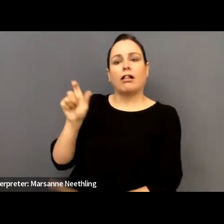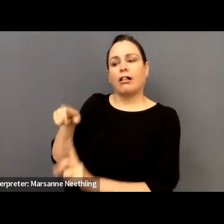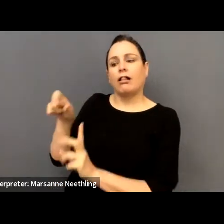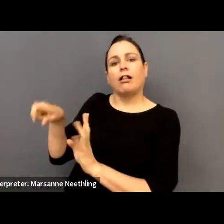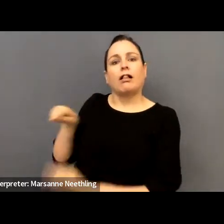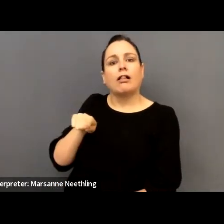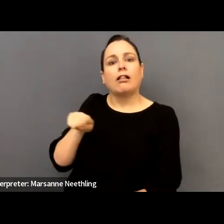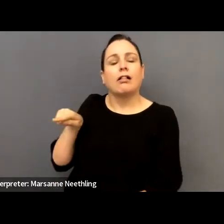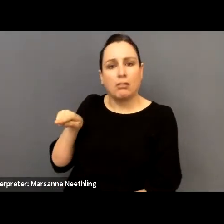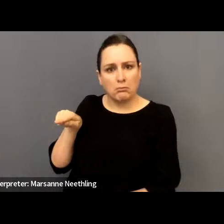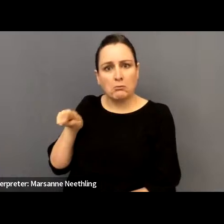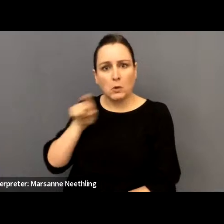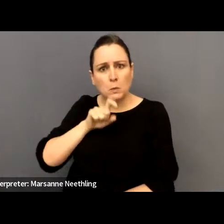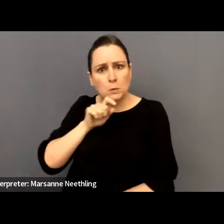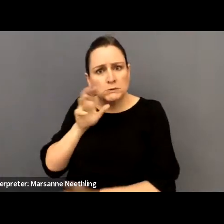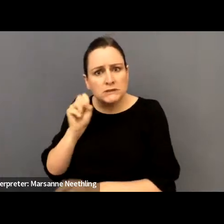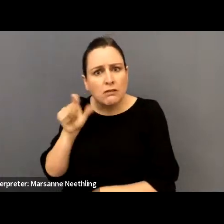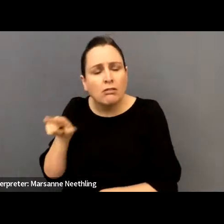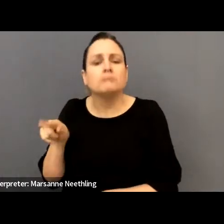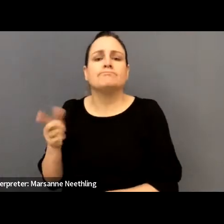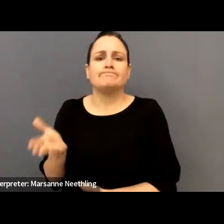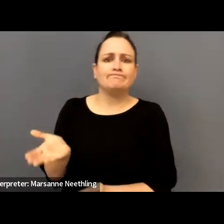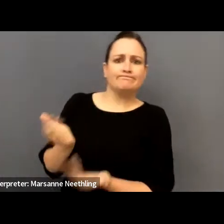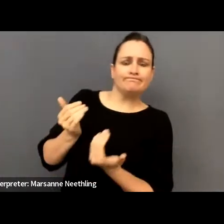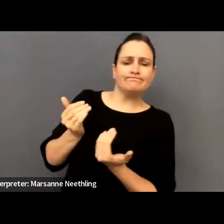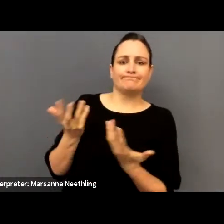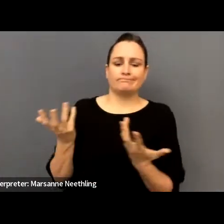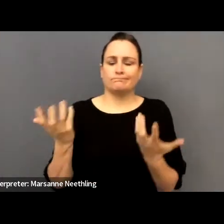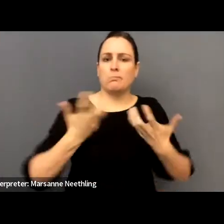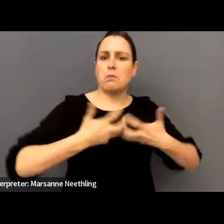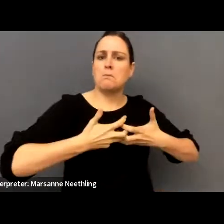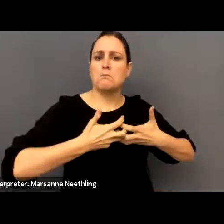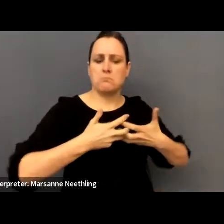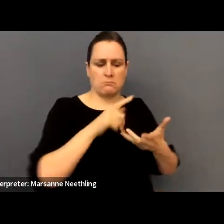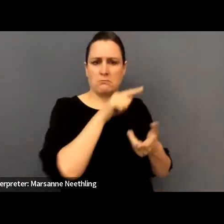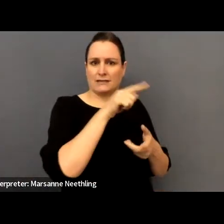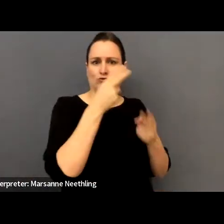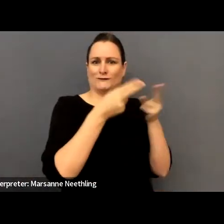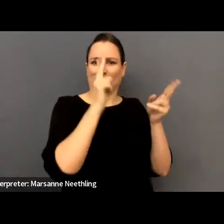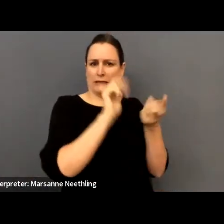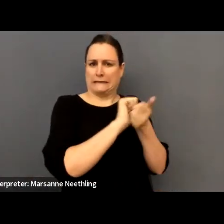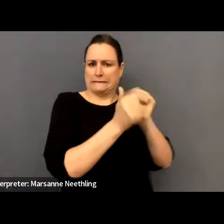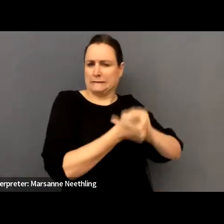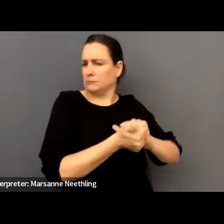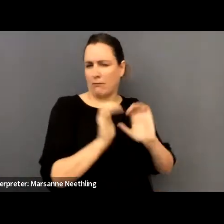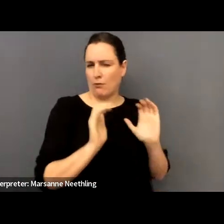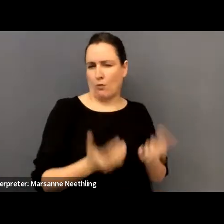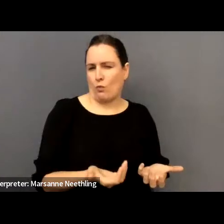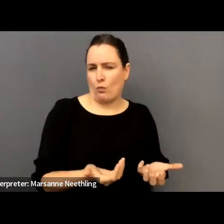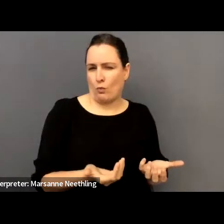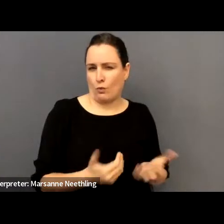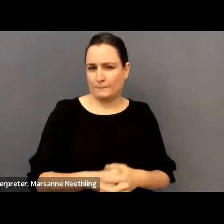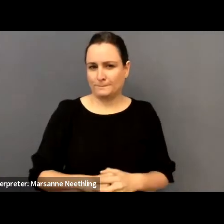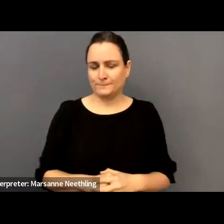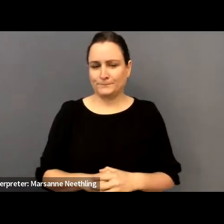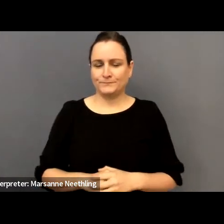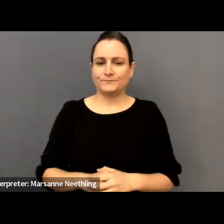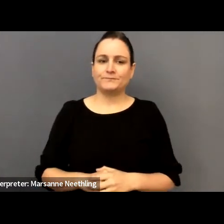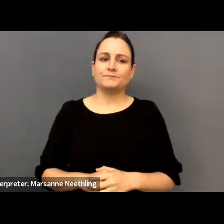is our endeavor today, by the end of this discussion, to be able